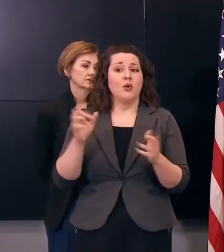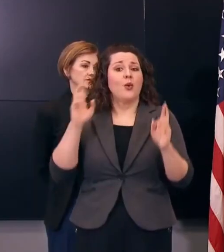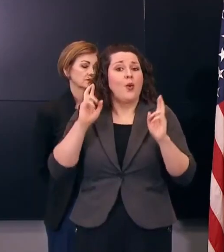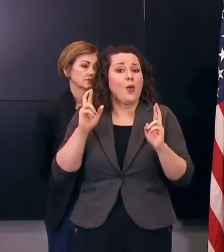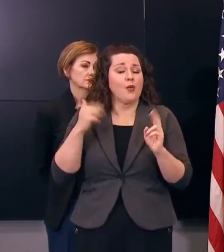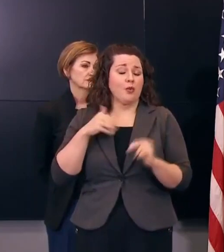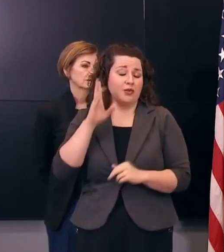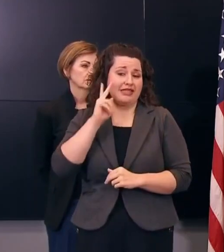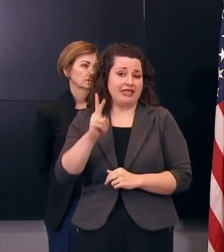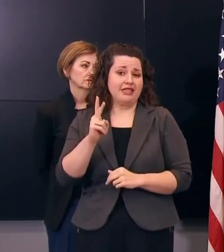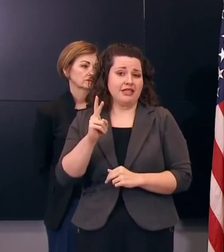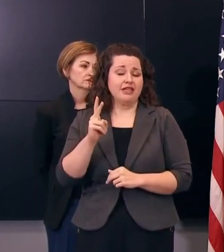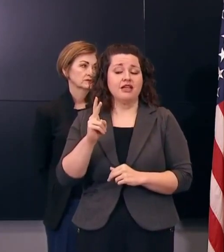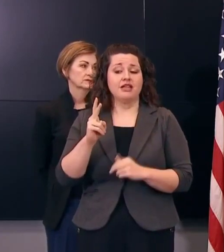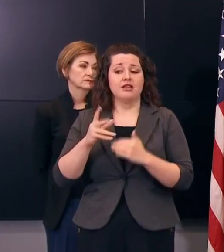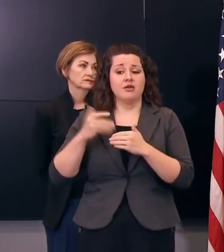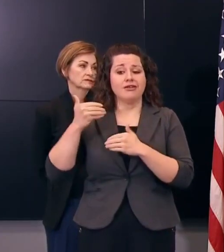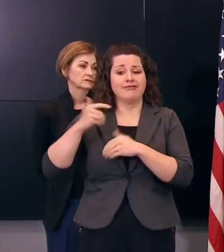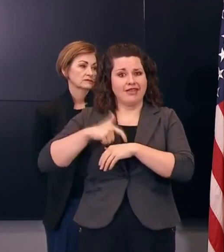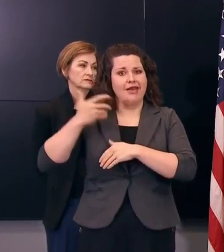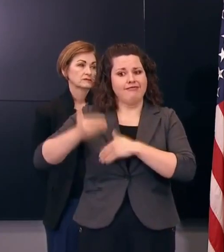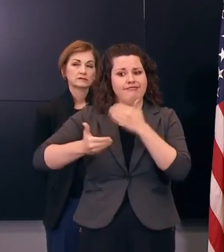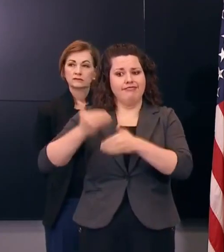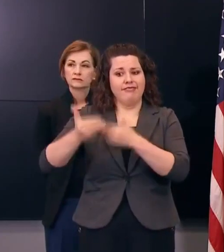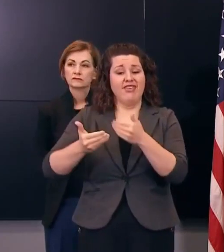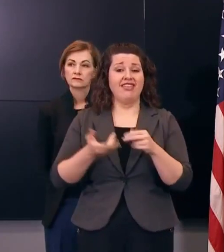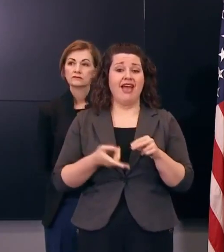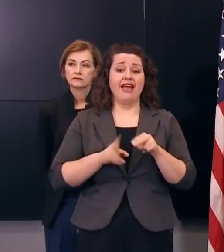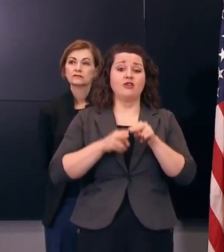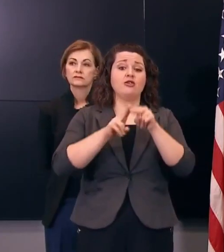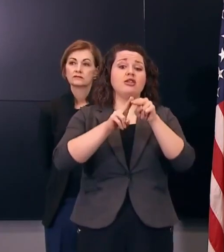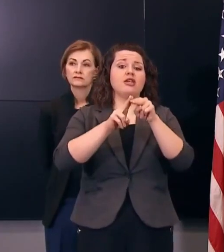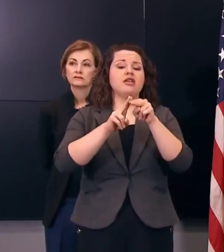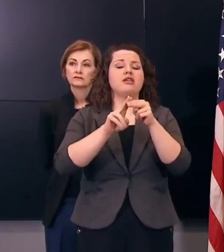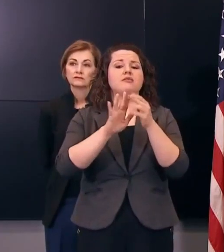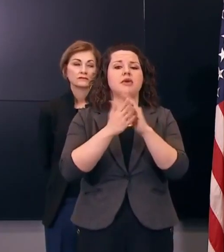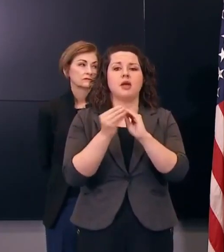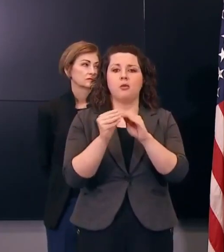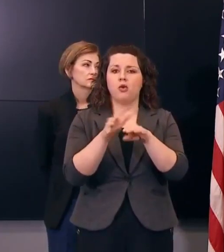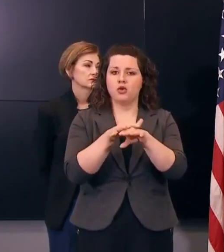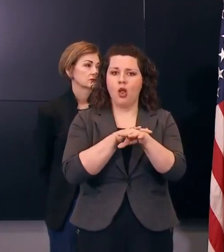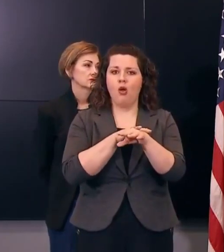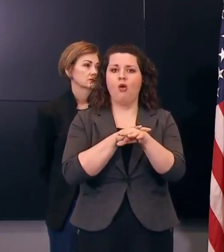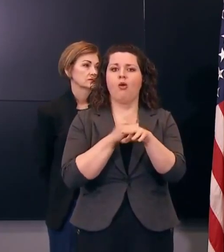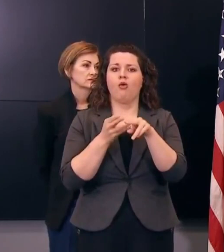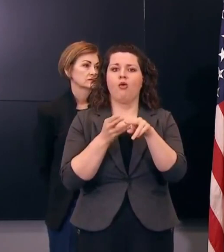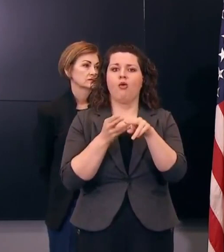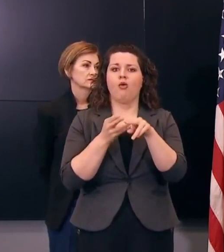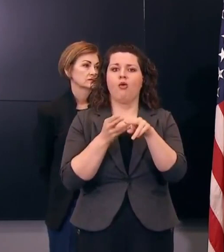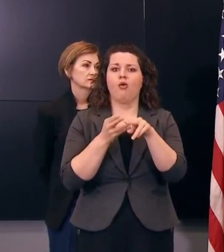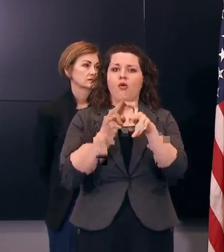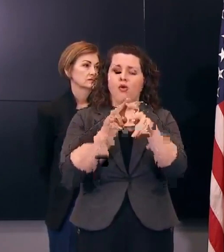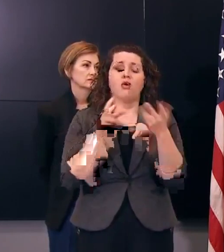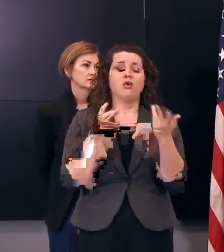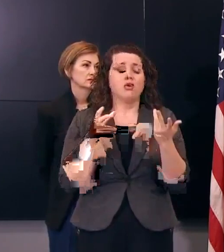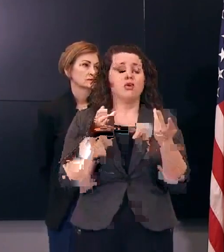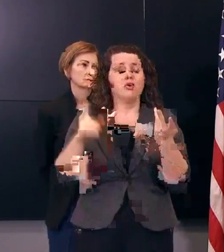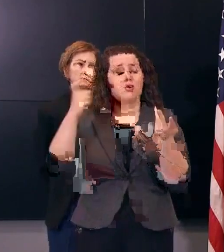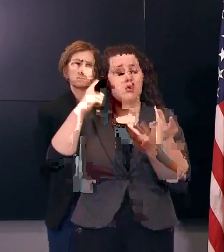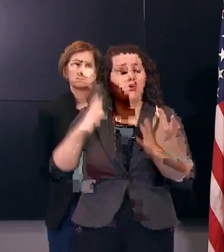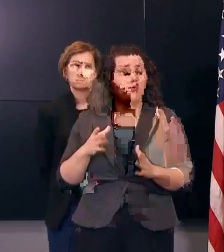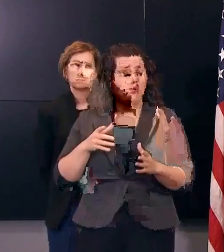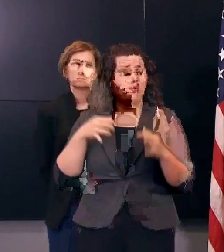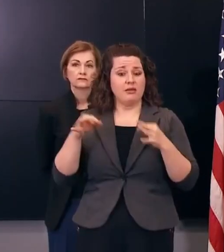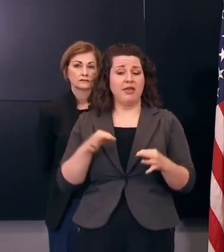hoping to see, that over time those increases will kind of slow down, and we do anticipate the virus is going